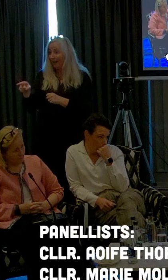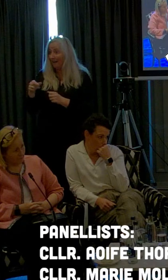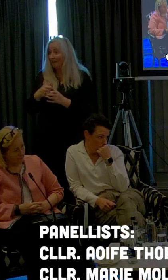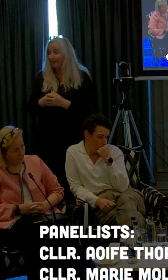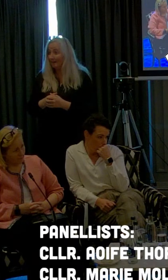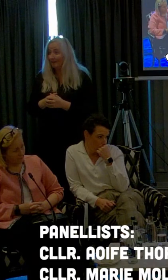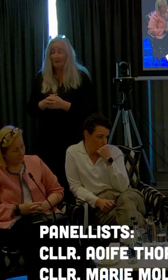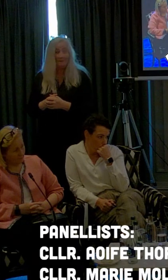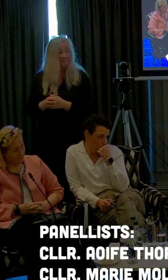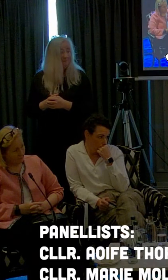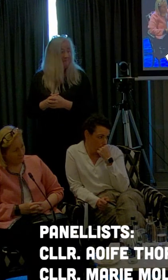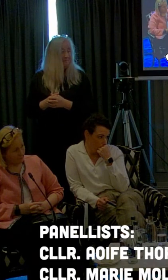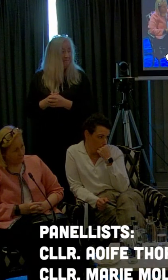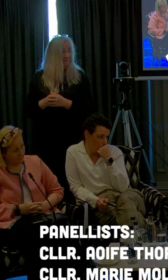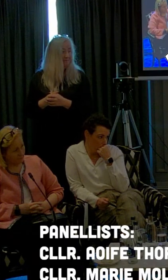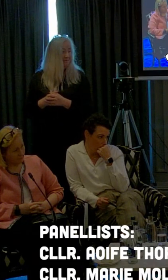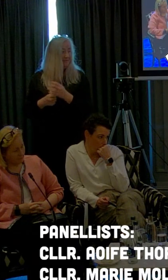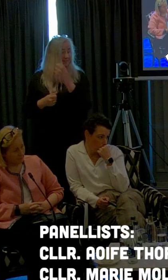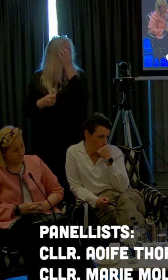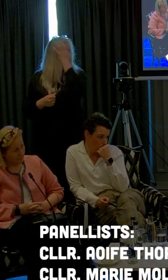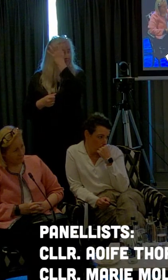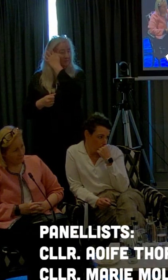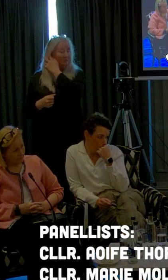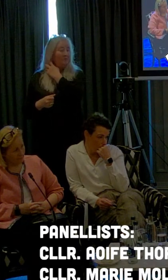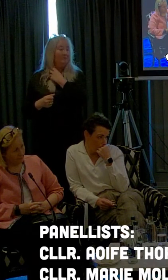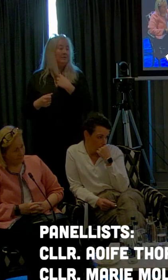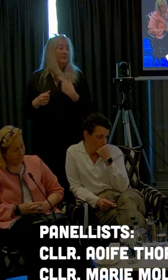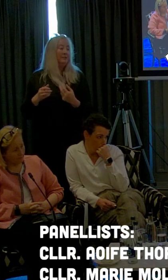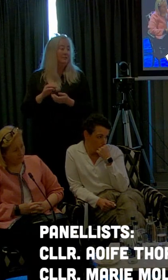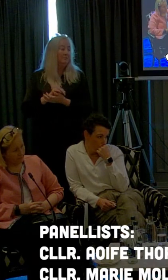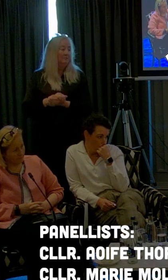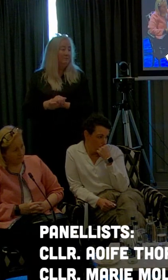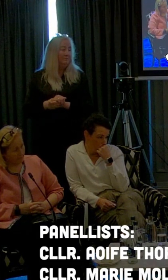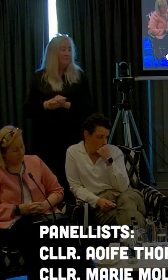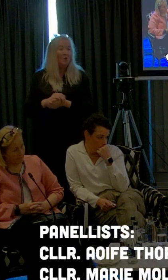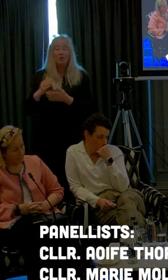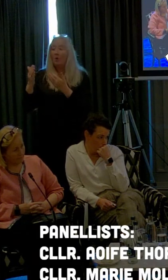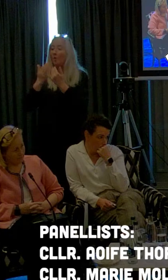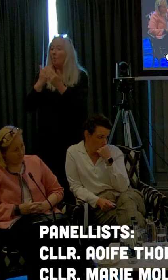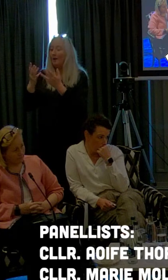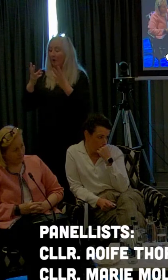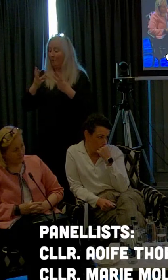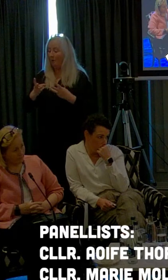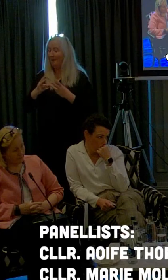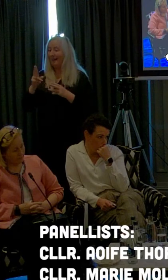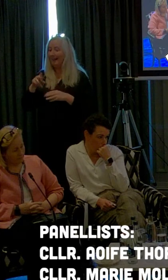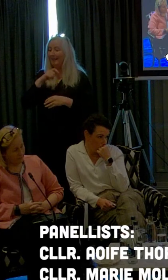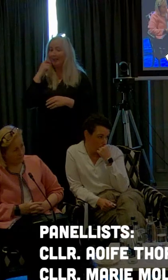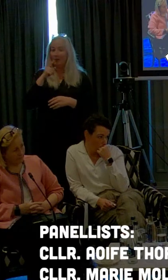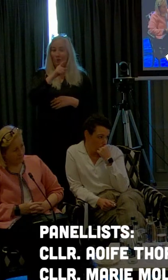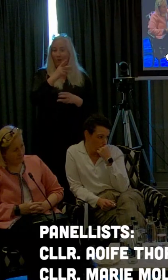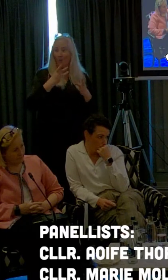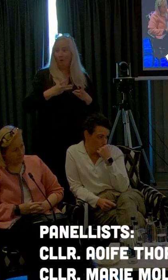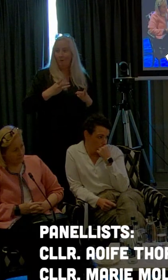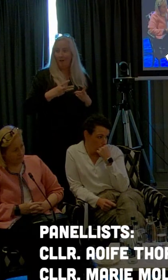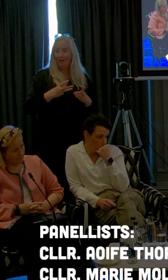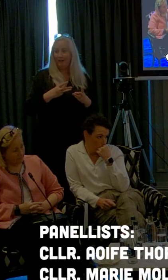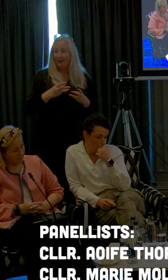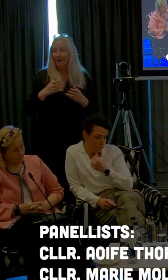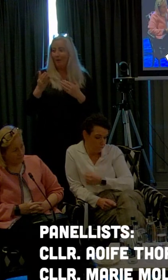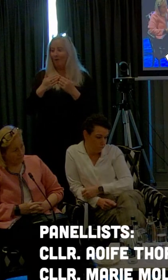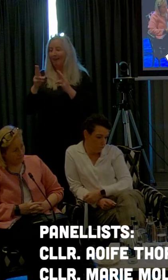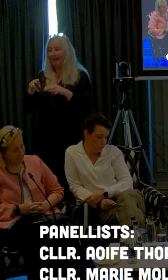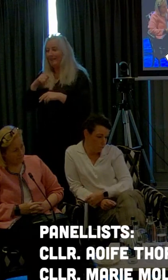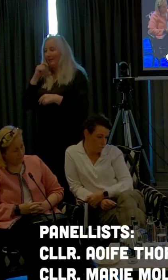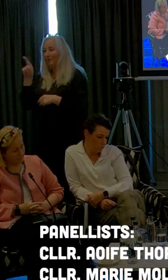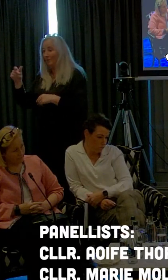that men would be more open to speaking to women about difficulties that is upsetting them, because they feel they can't. So I think that there's that